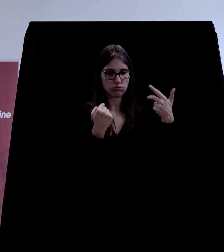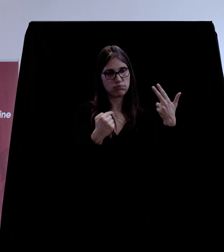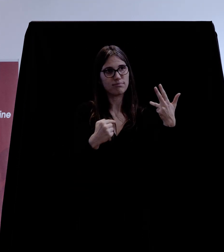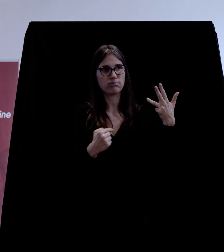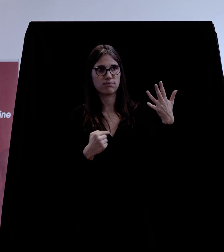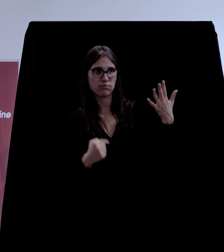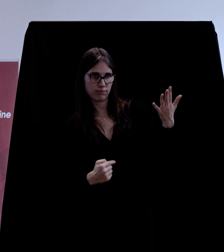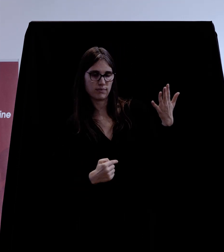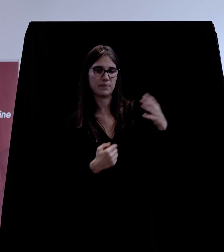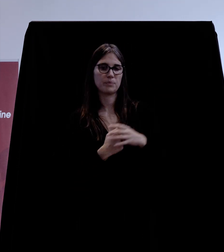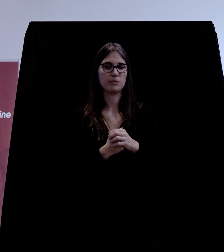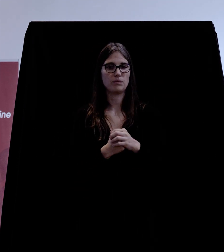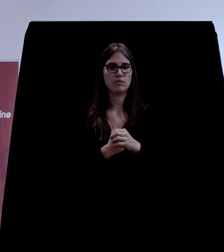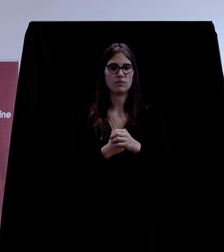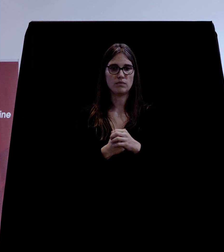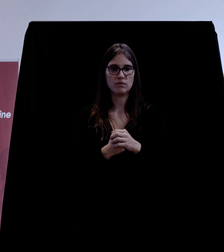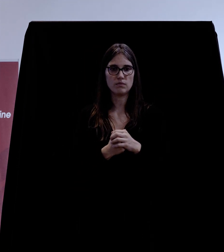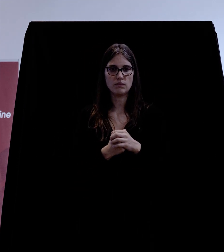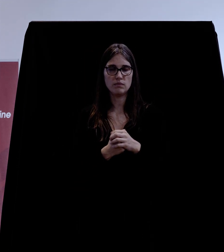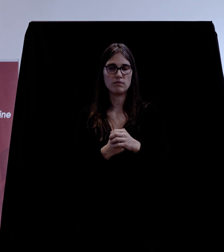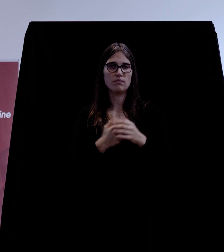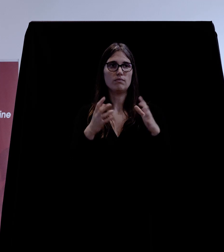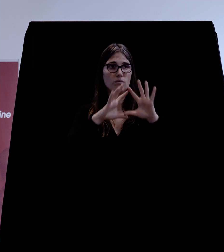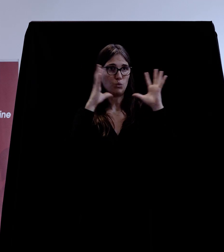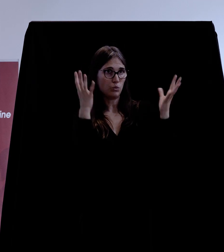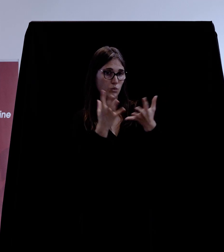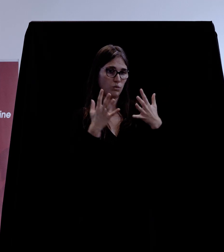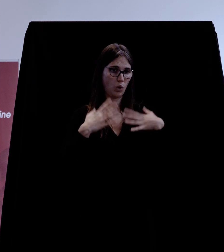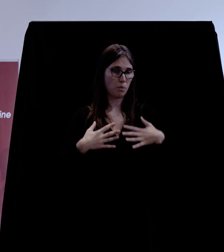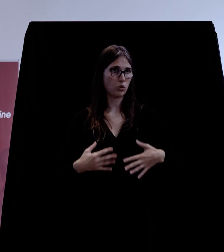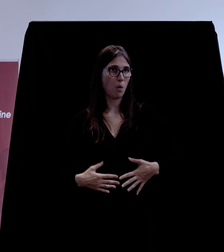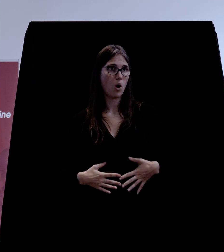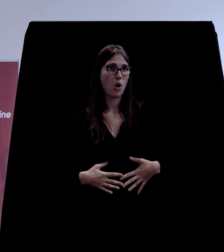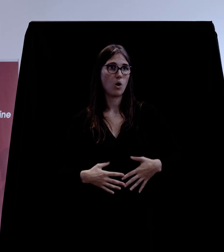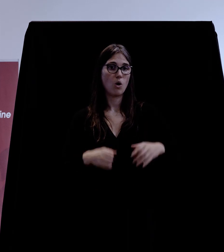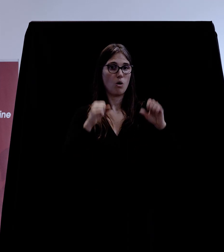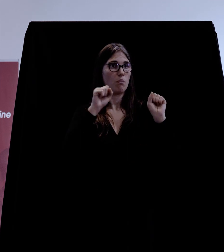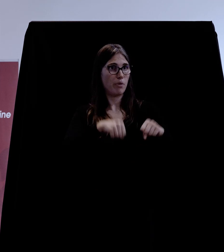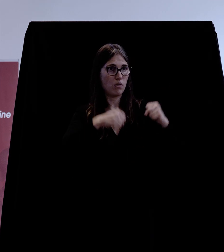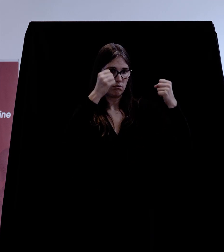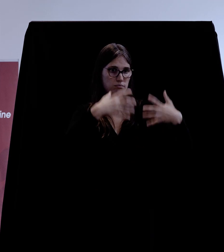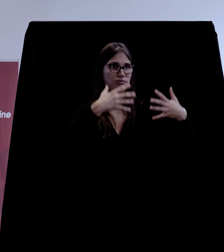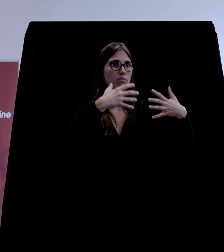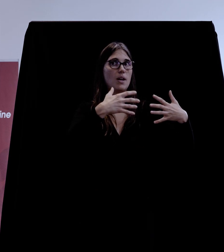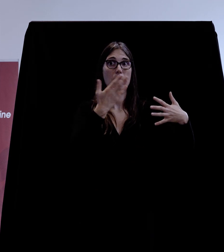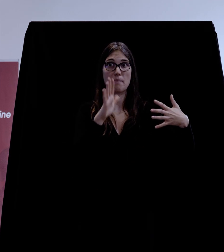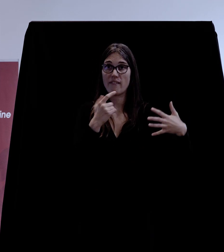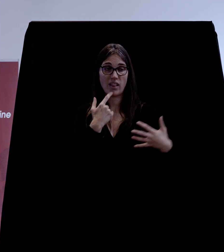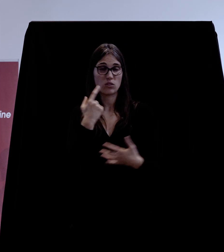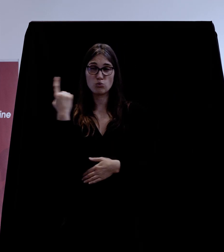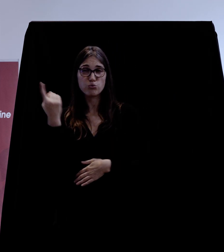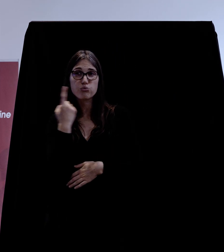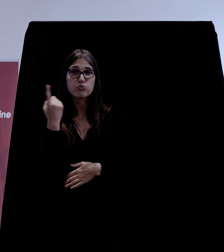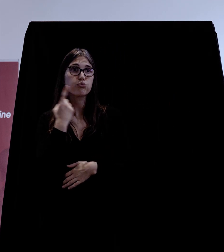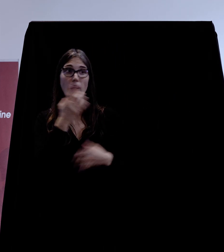they're going to in every case. Your kid may have very nice behavior, and many kids with charge